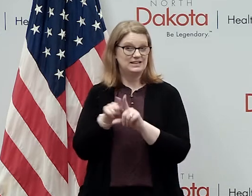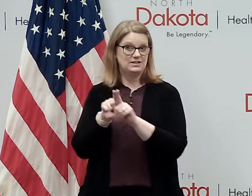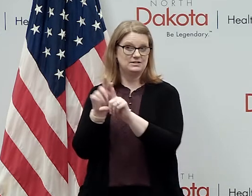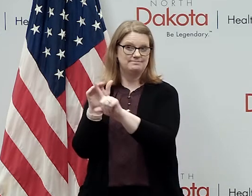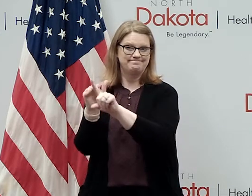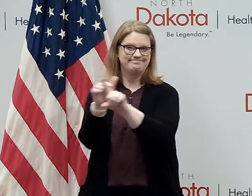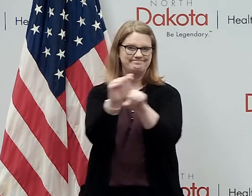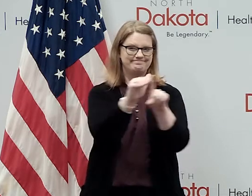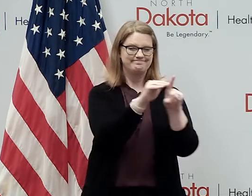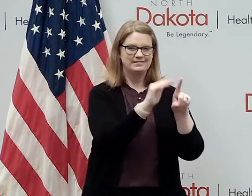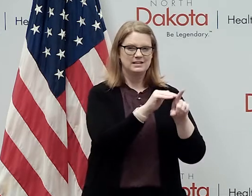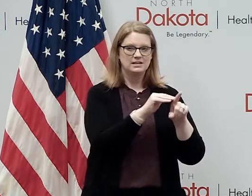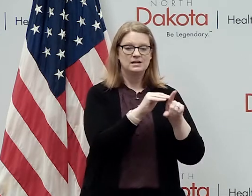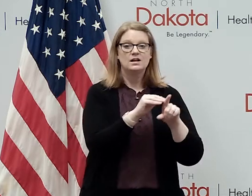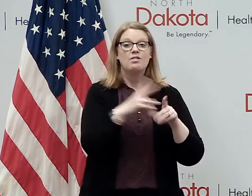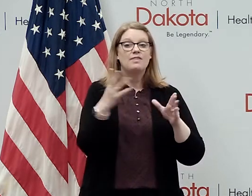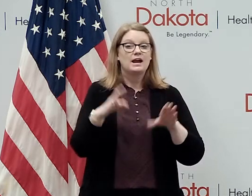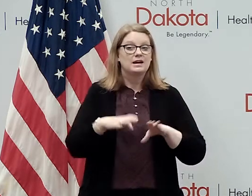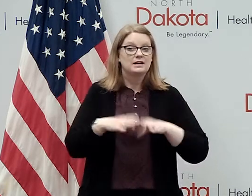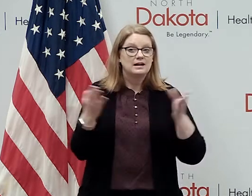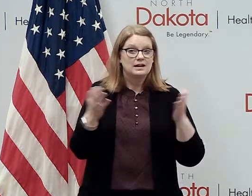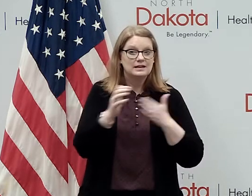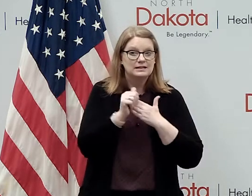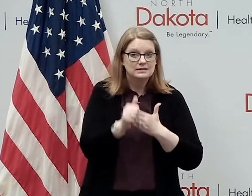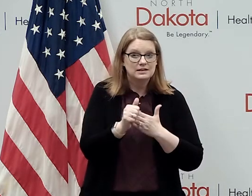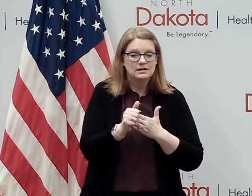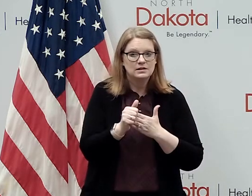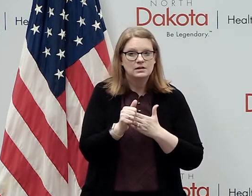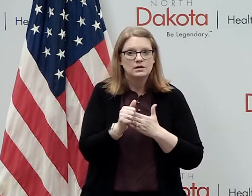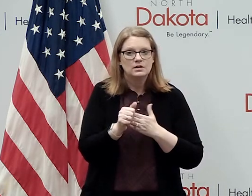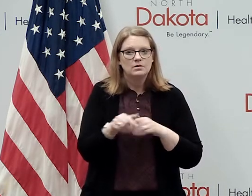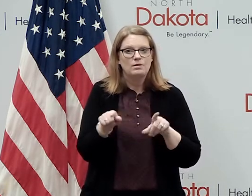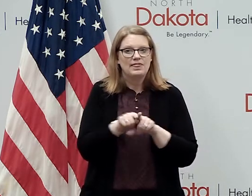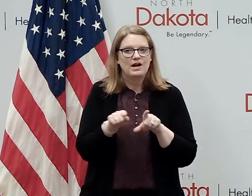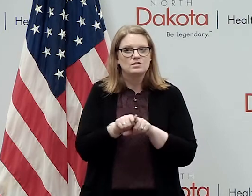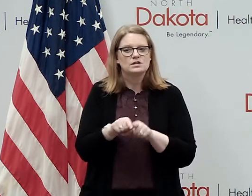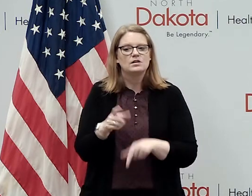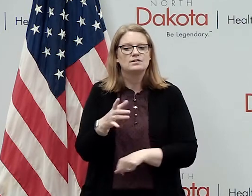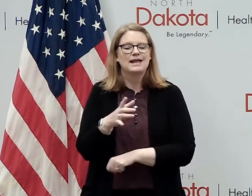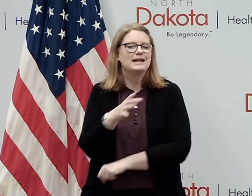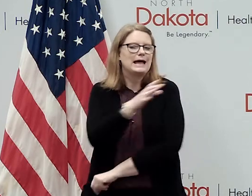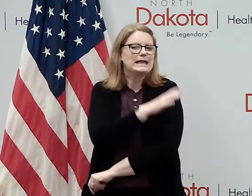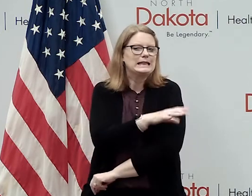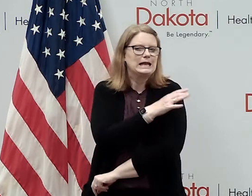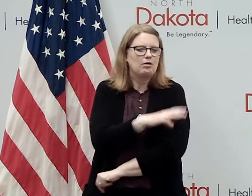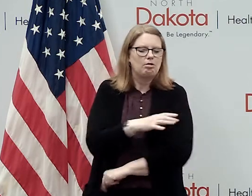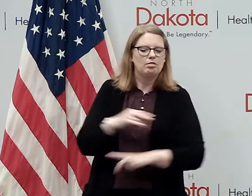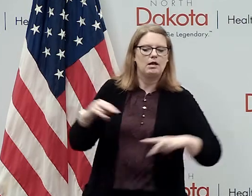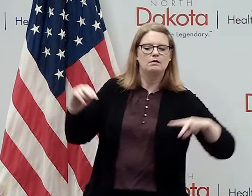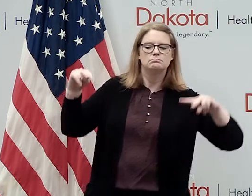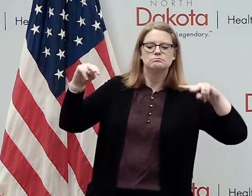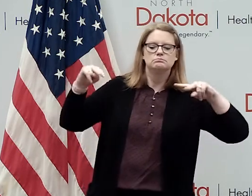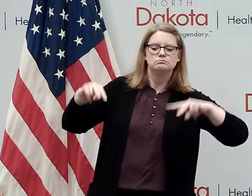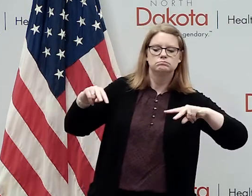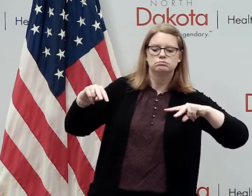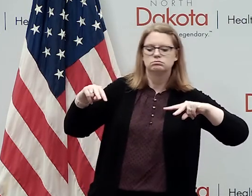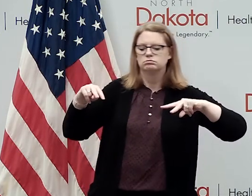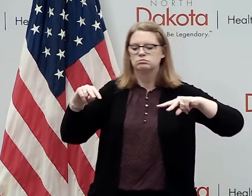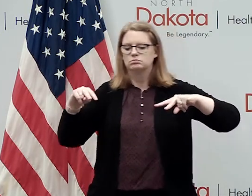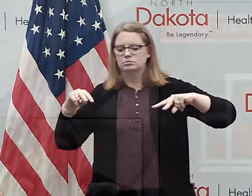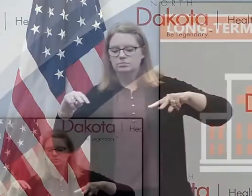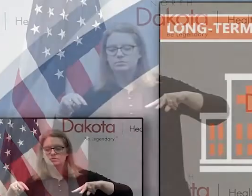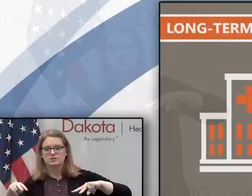the long-term care reopening guidance was developed with clinical oversight to ensure that a smart, safe, and